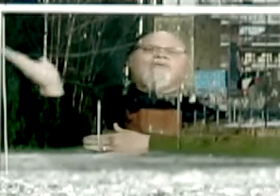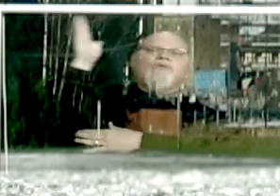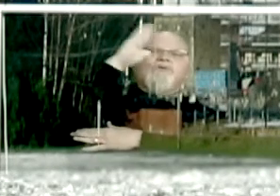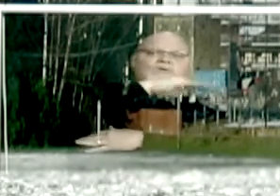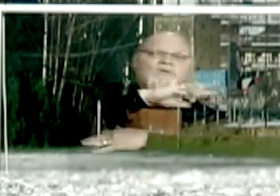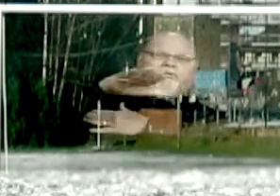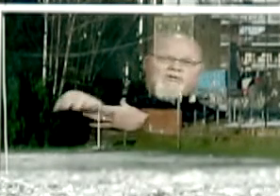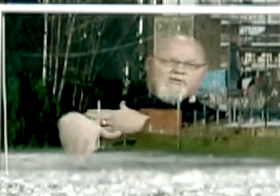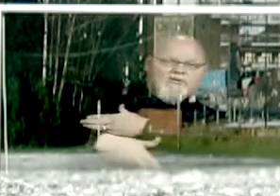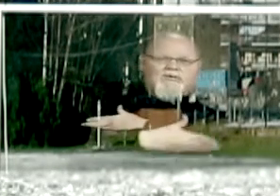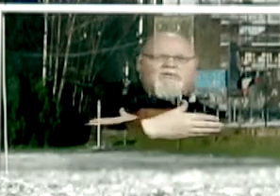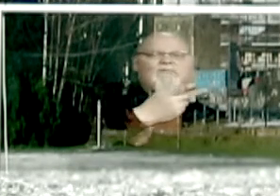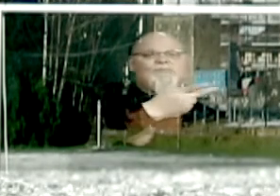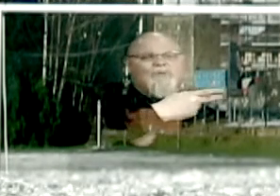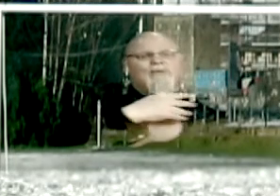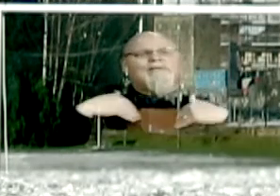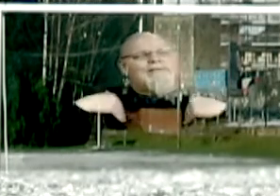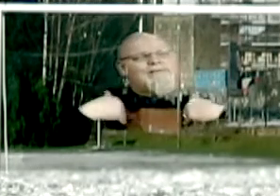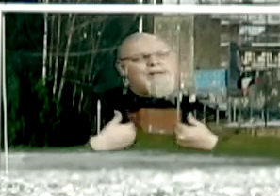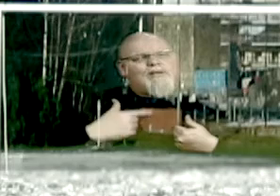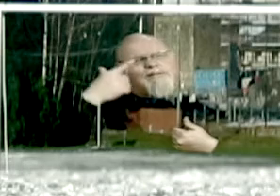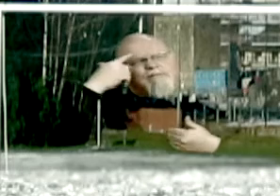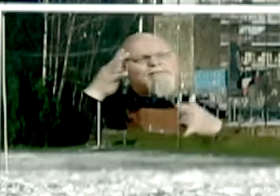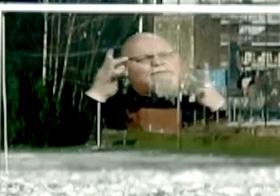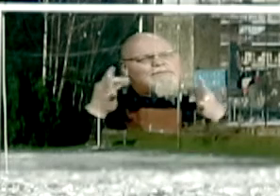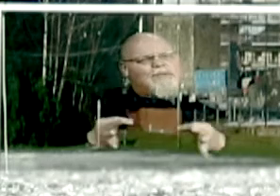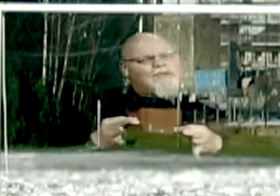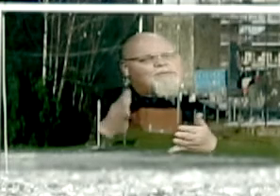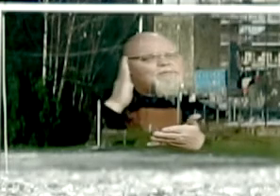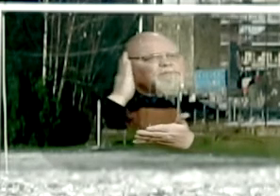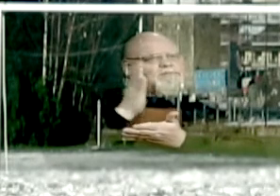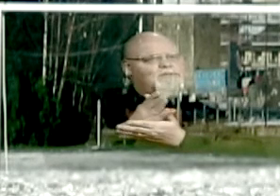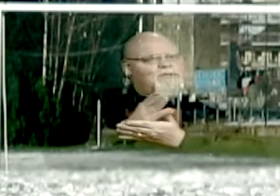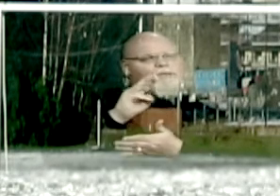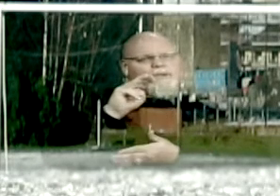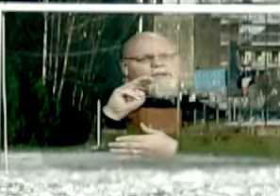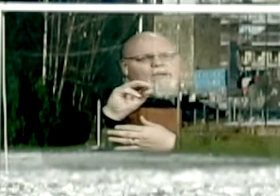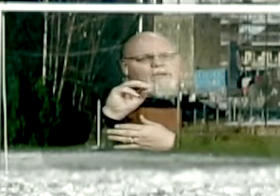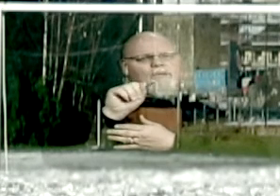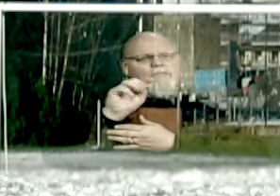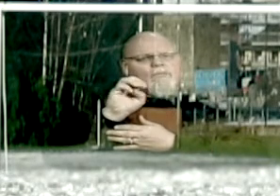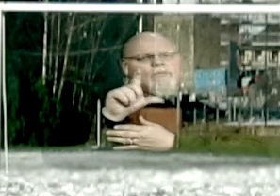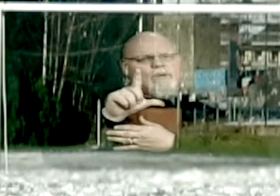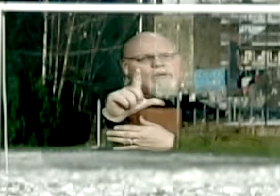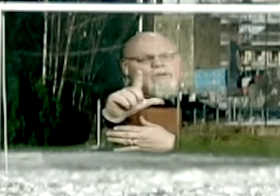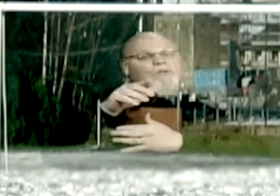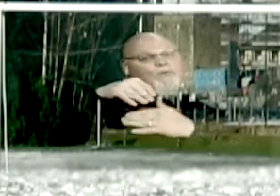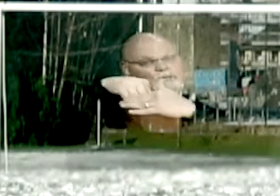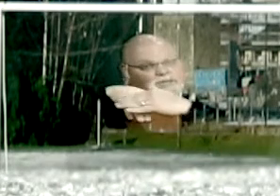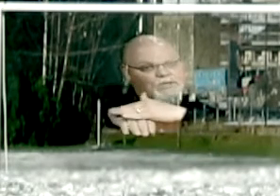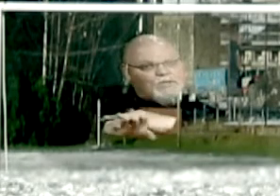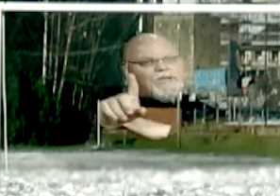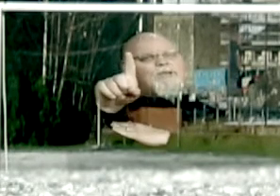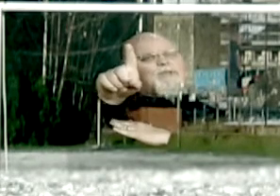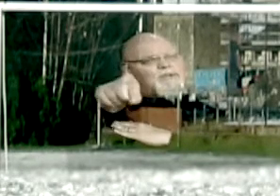extremely exhausted. They decide to stop in a motel. And when they go in, they ask the manager